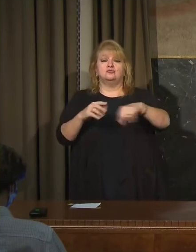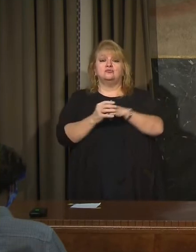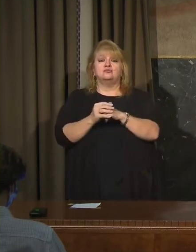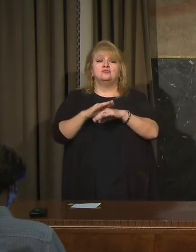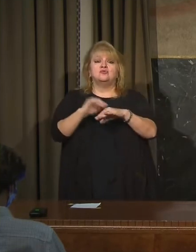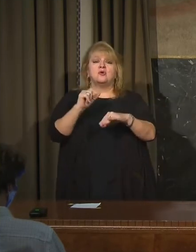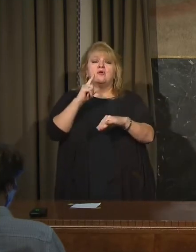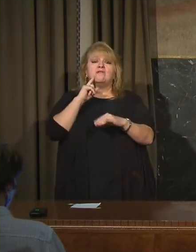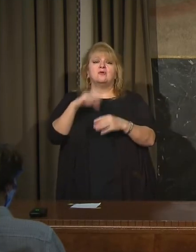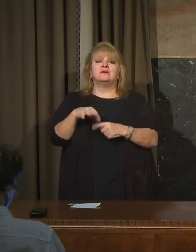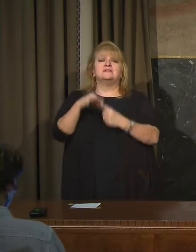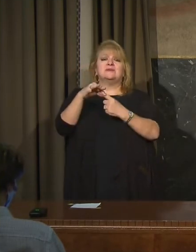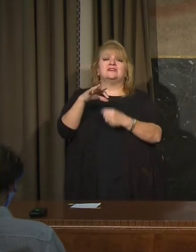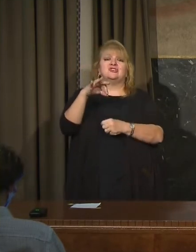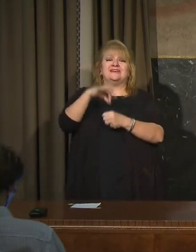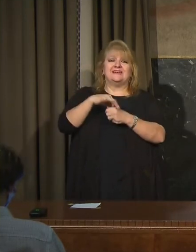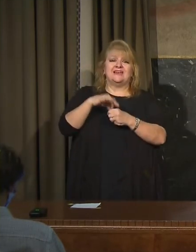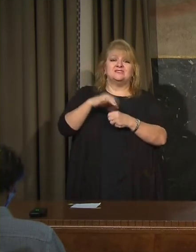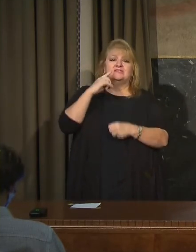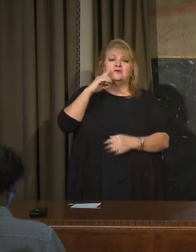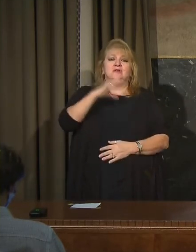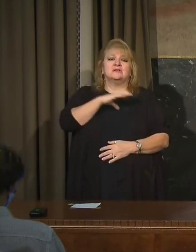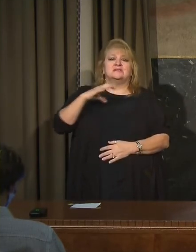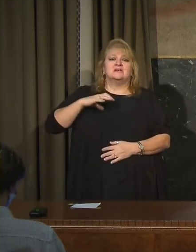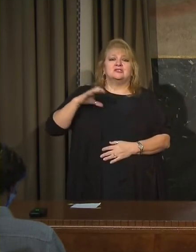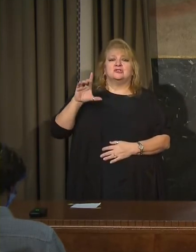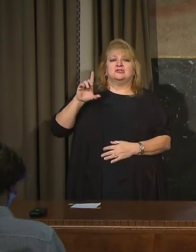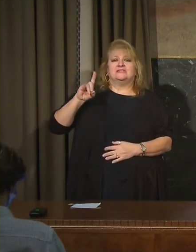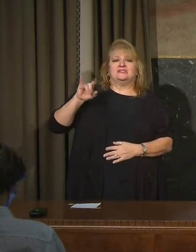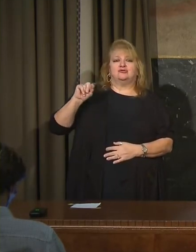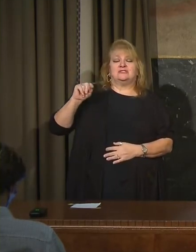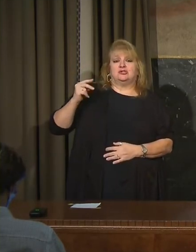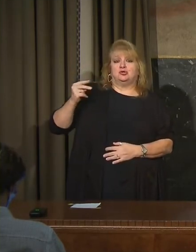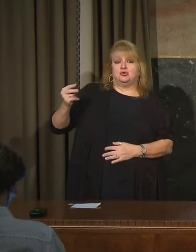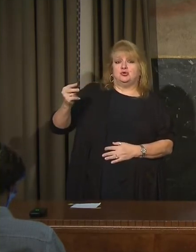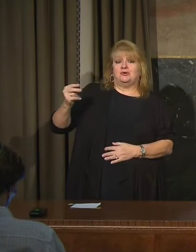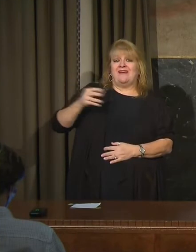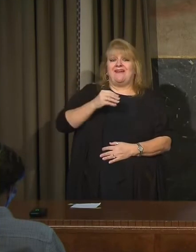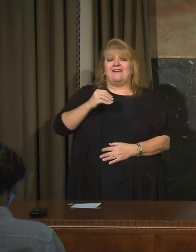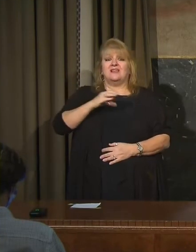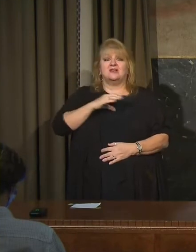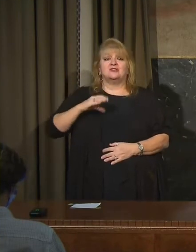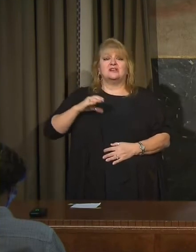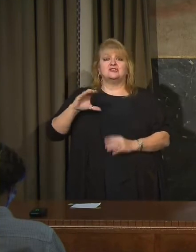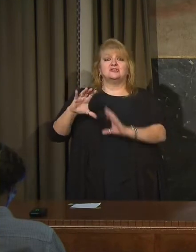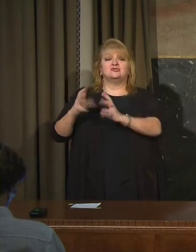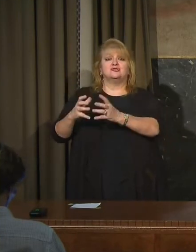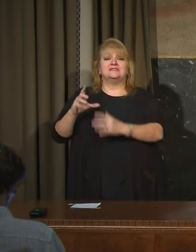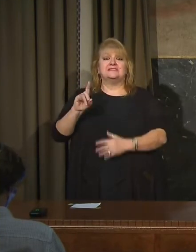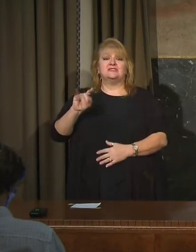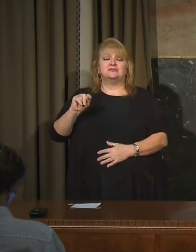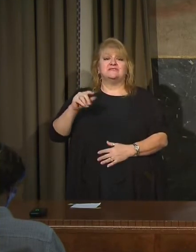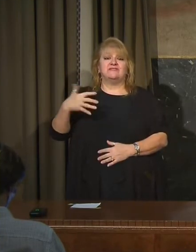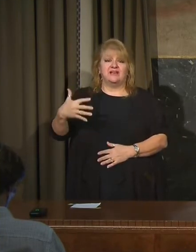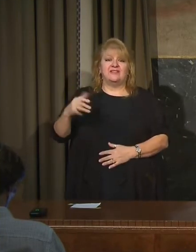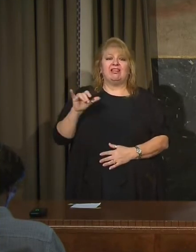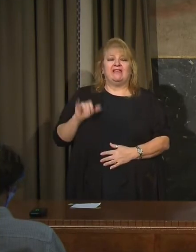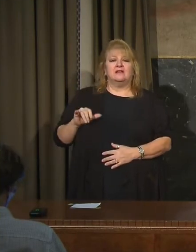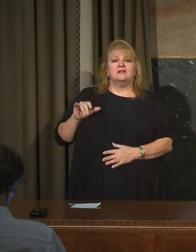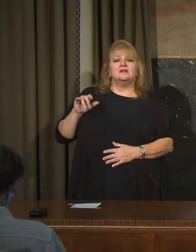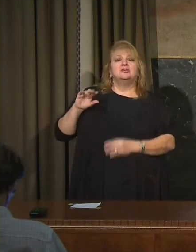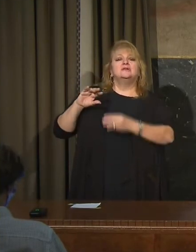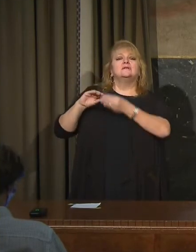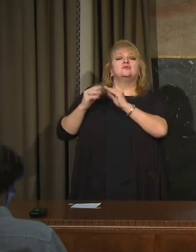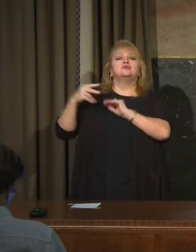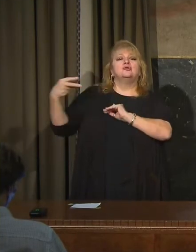for special elections for Congressional District 2 and Congressional District 5. The vacancy was created in Congressional